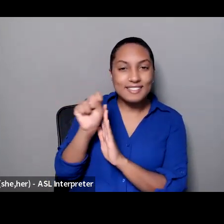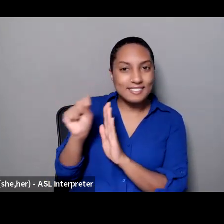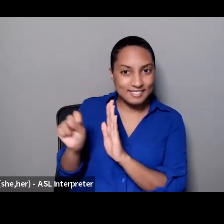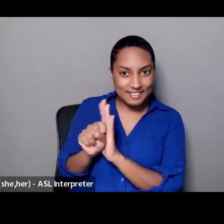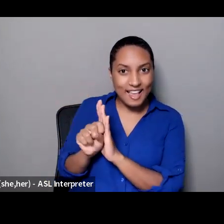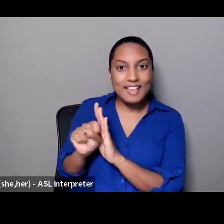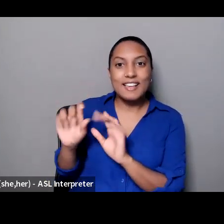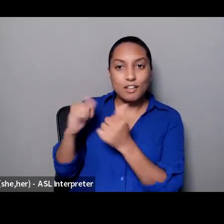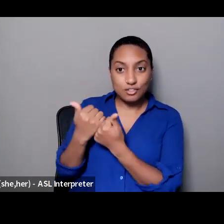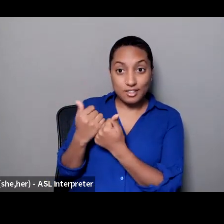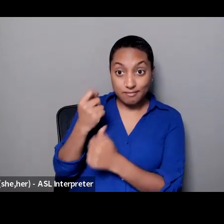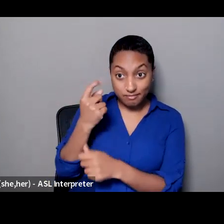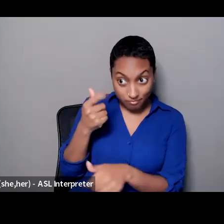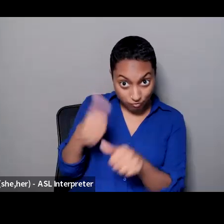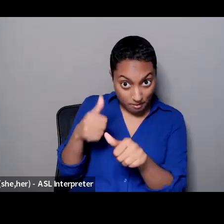for rehabilitation.